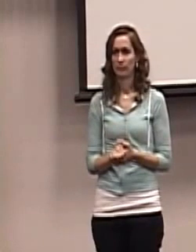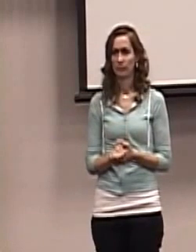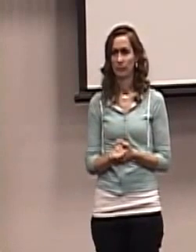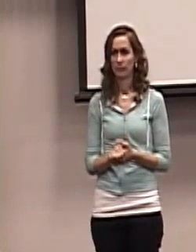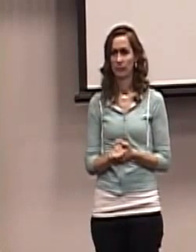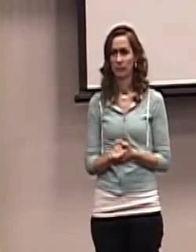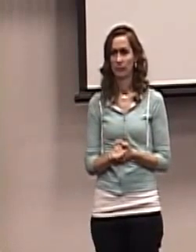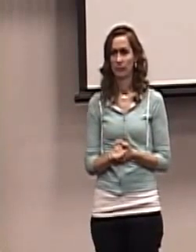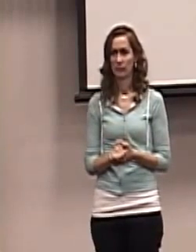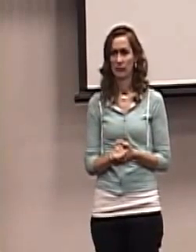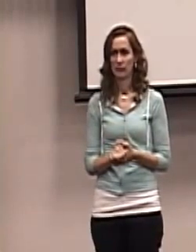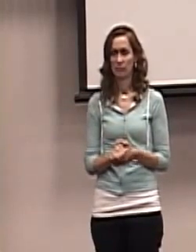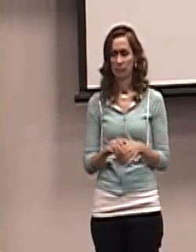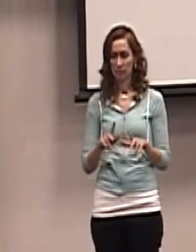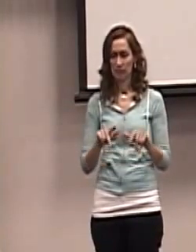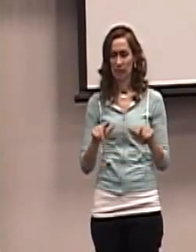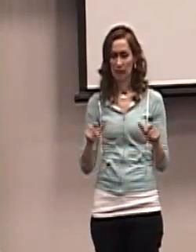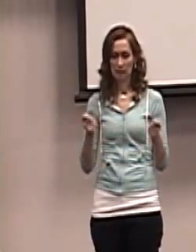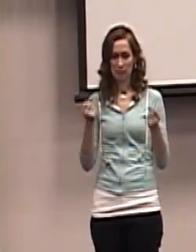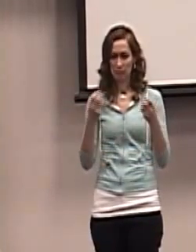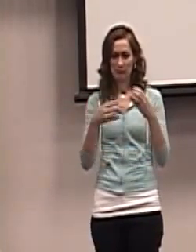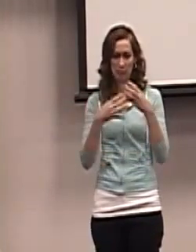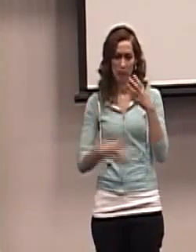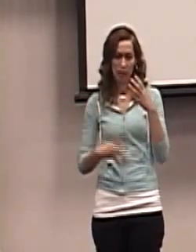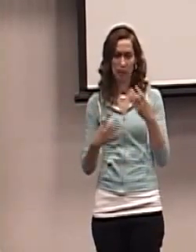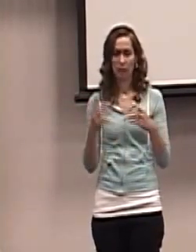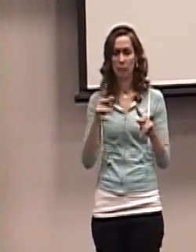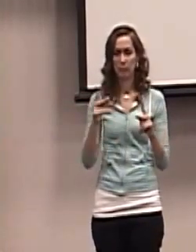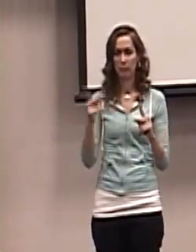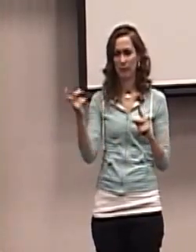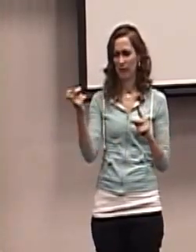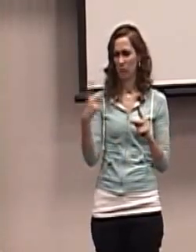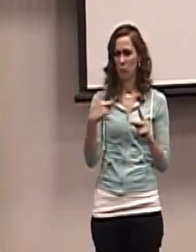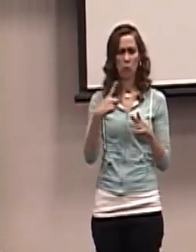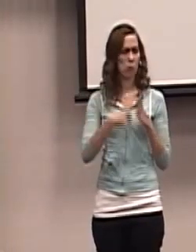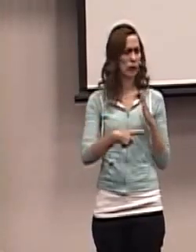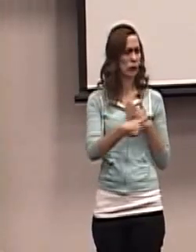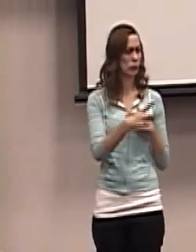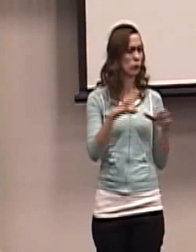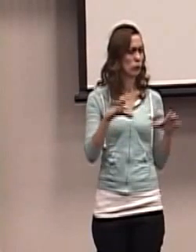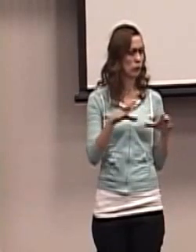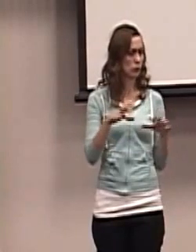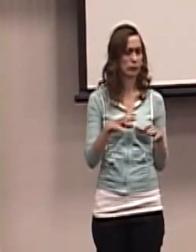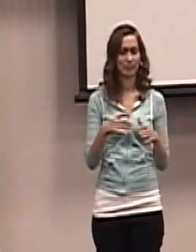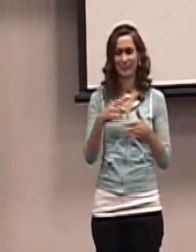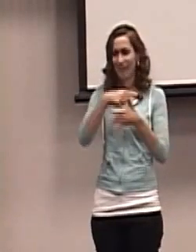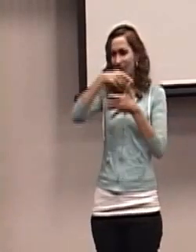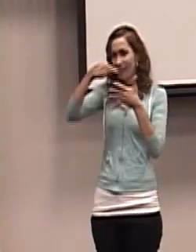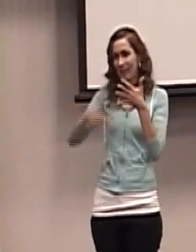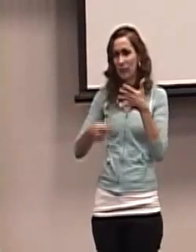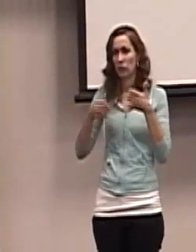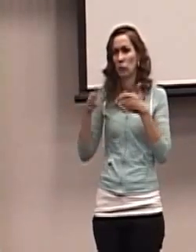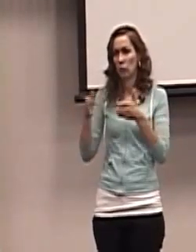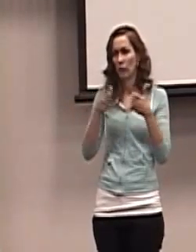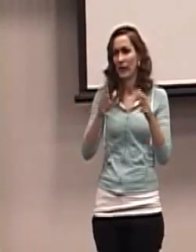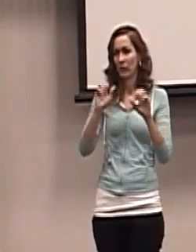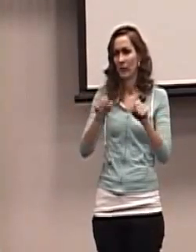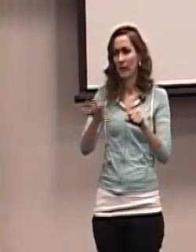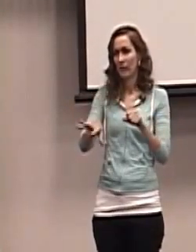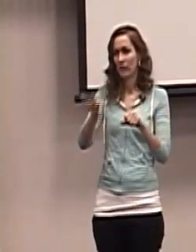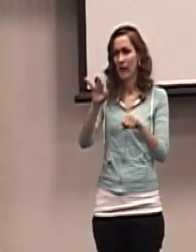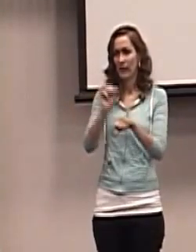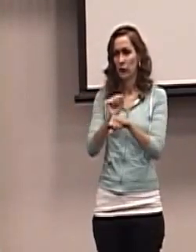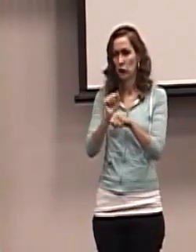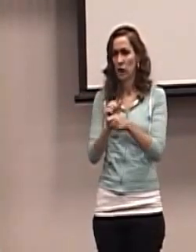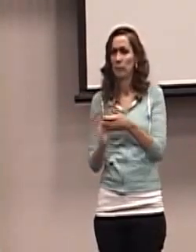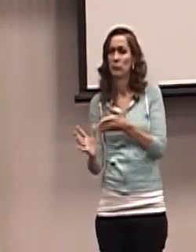Go on, there's all kinds of lists. People have asked me, what do you do? Well, these are the ways that you find your employment, your